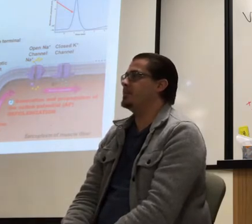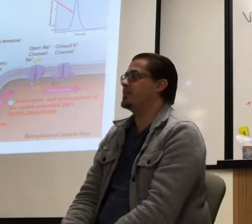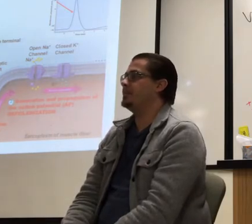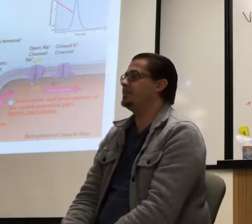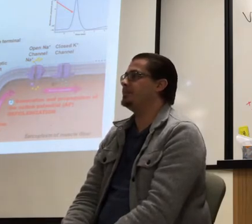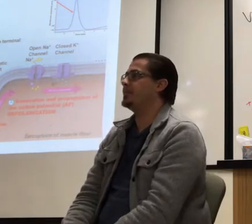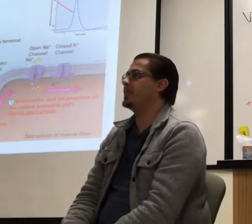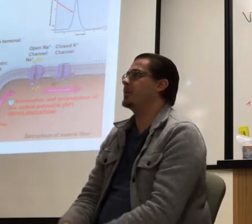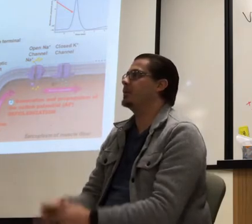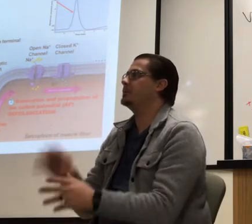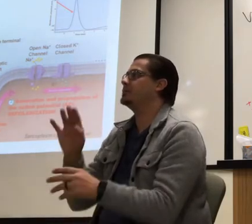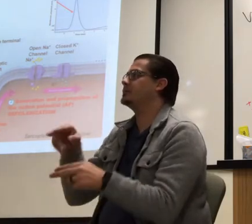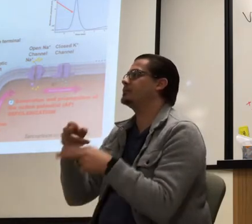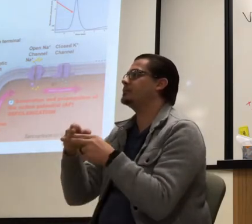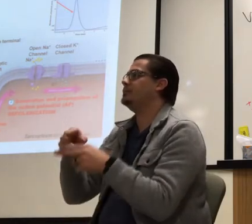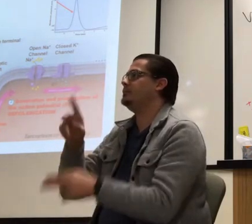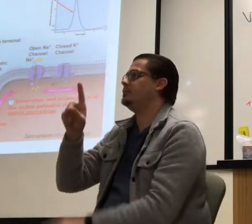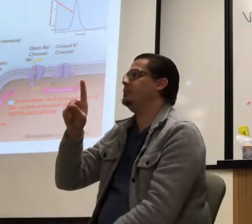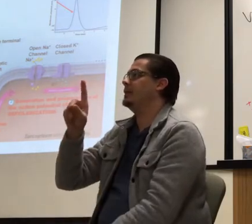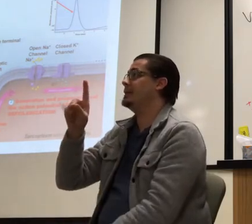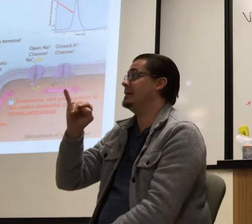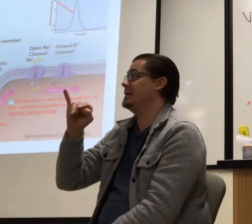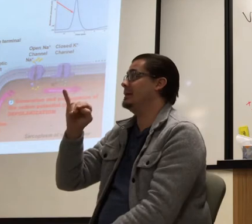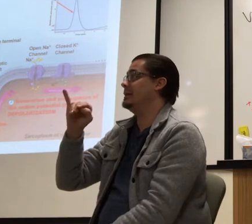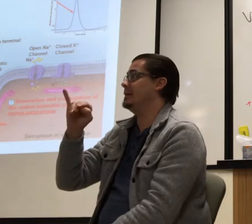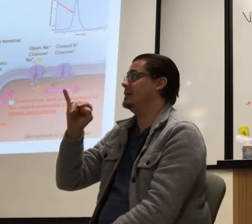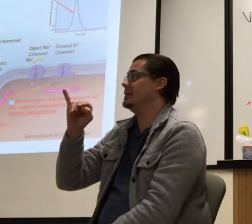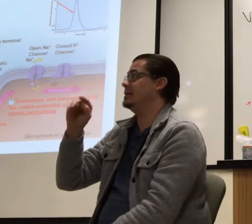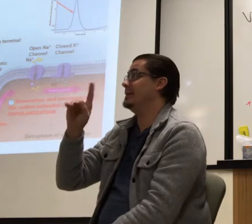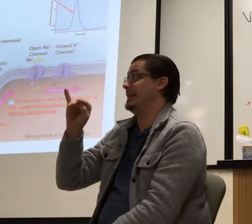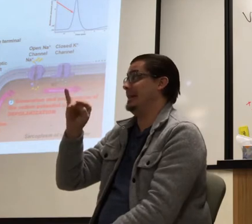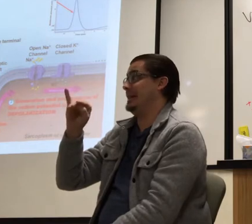We call that the depolarization. I'll just say depol for short.